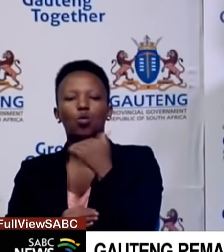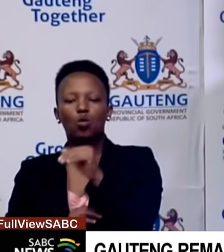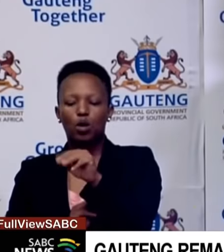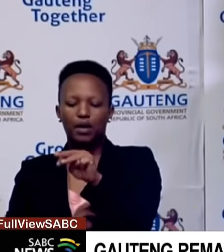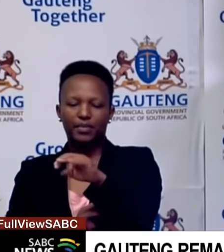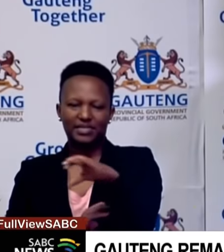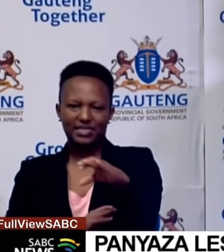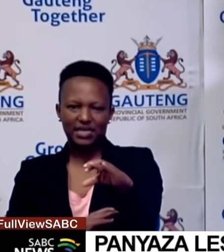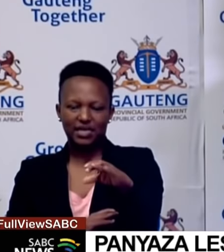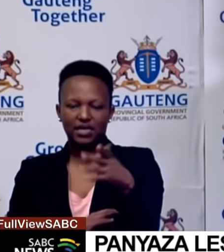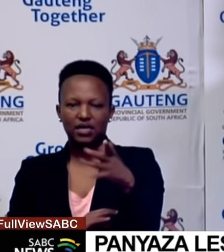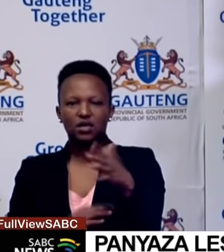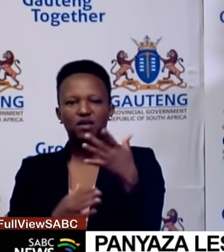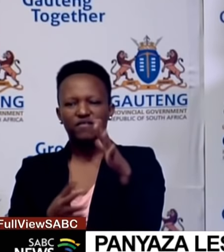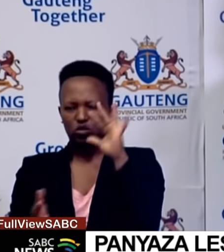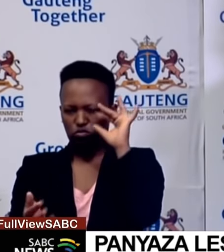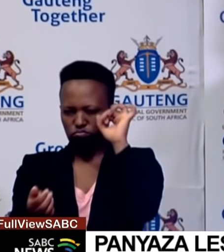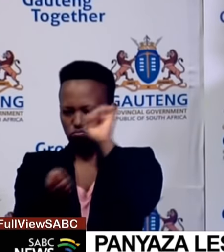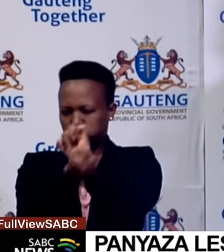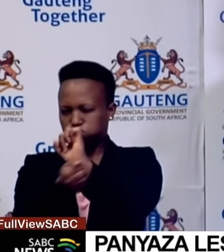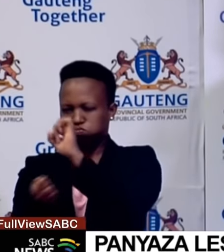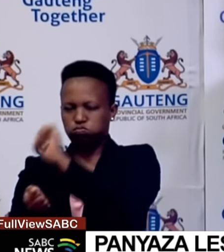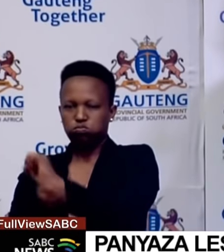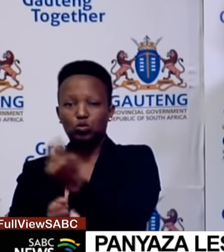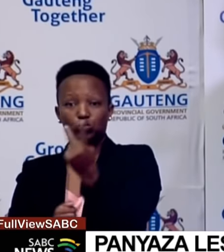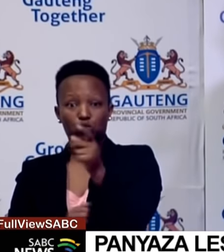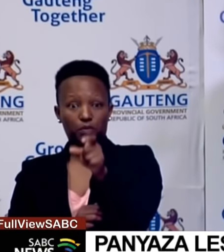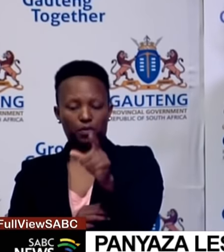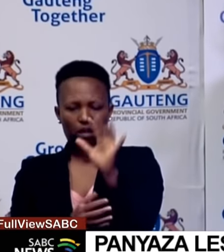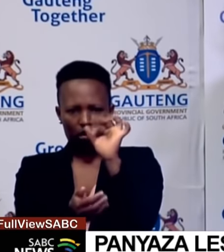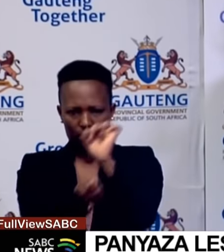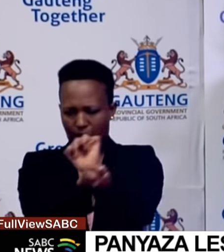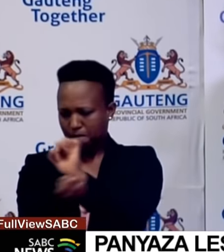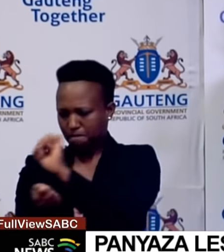schools. Apprehending 2 suspects that we really believe that